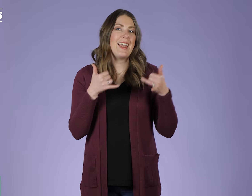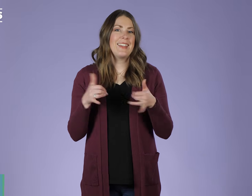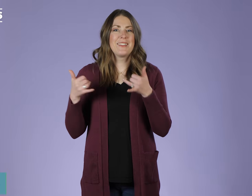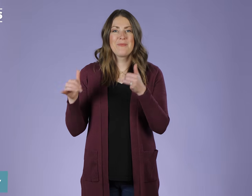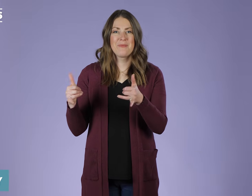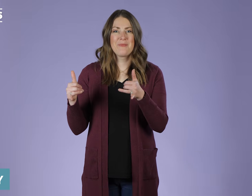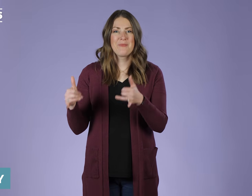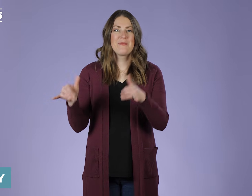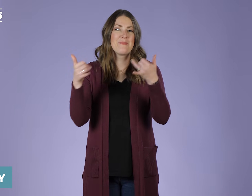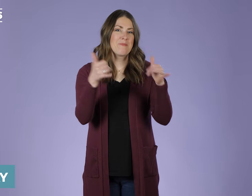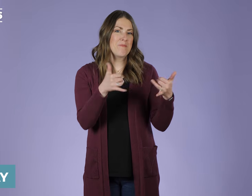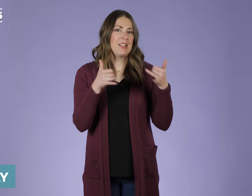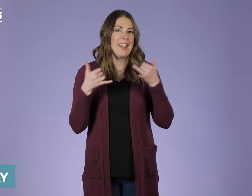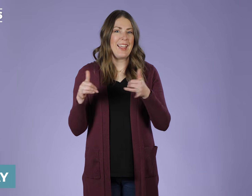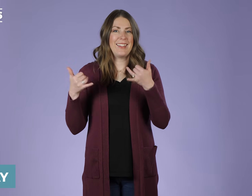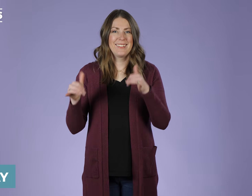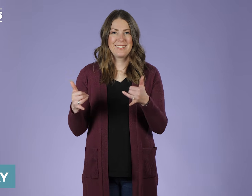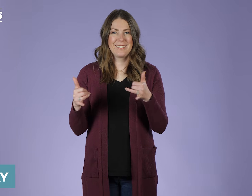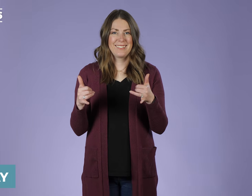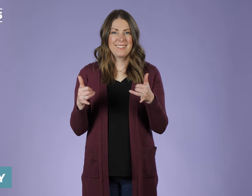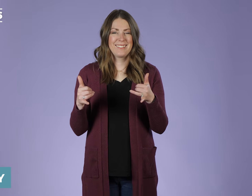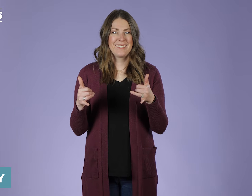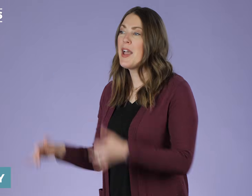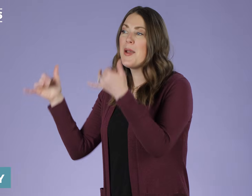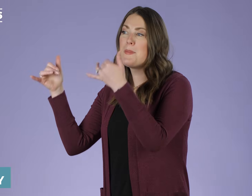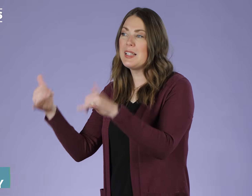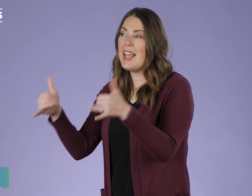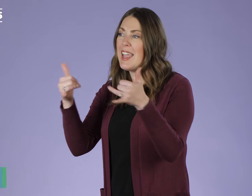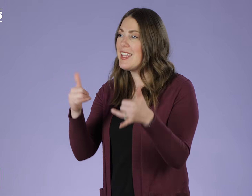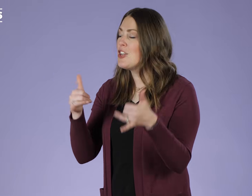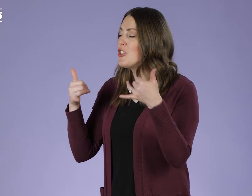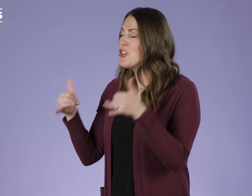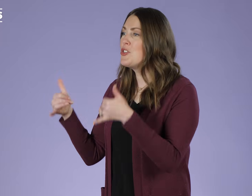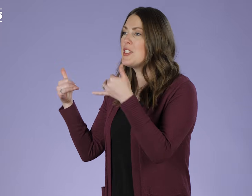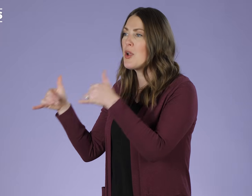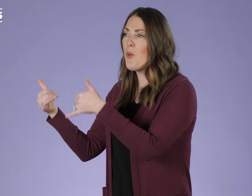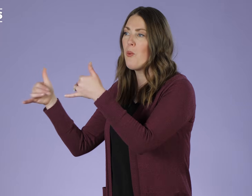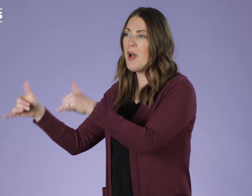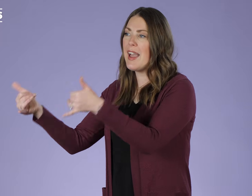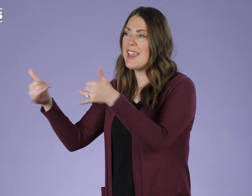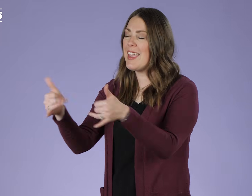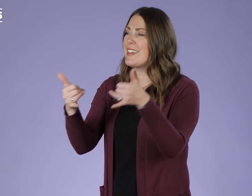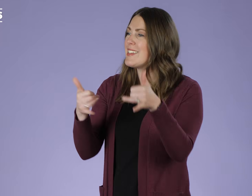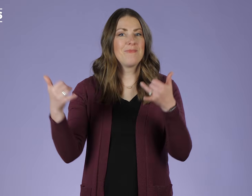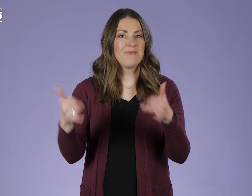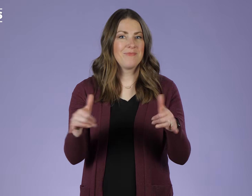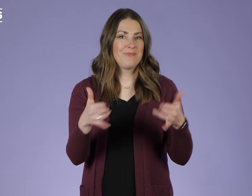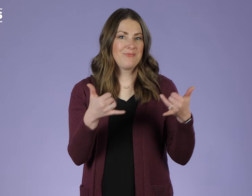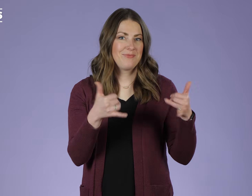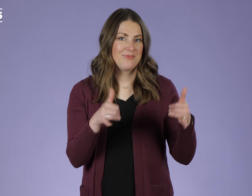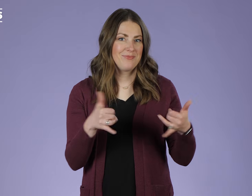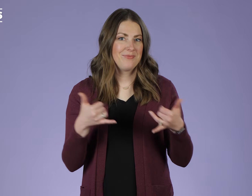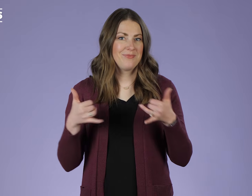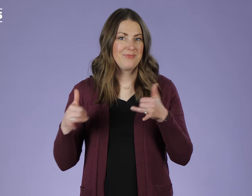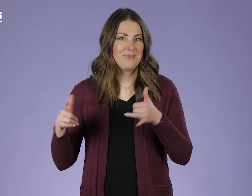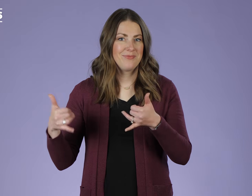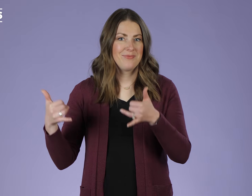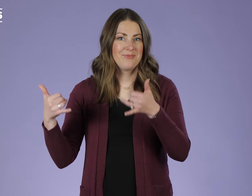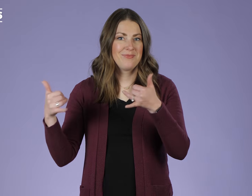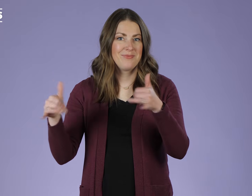Play. Play. Play, you're using Y hands and they're bouncing around like they're playing.